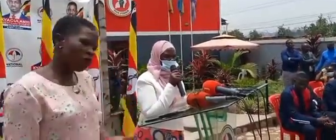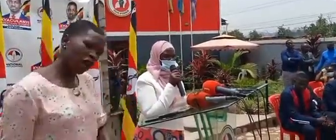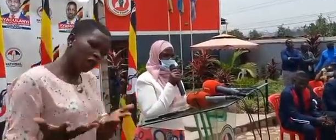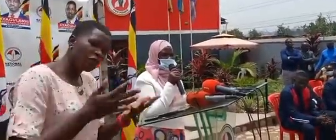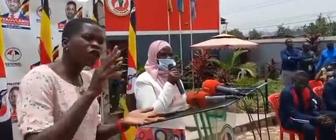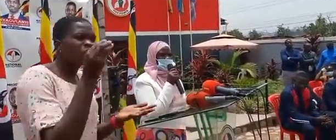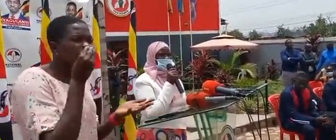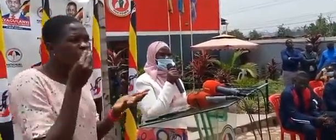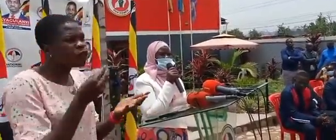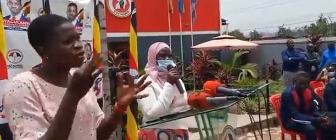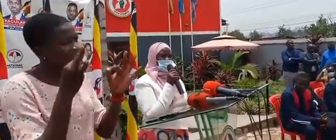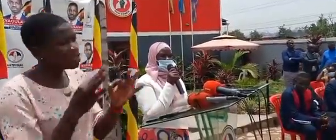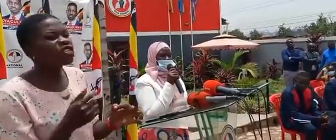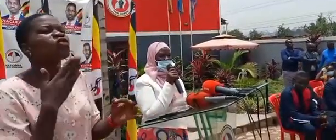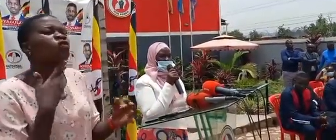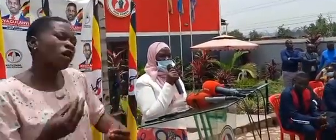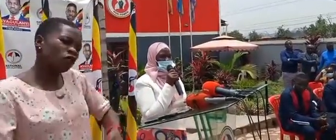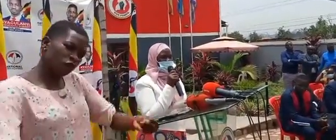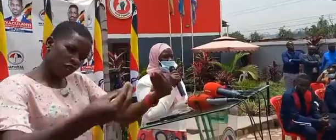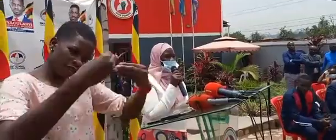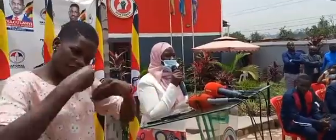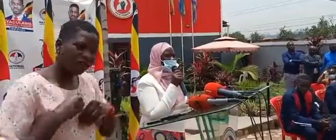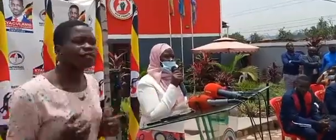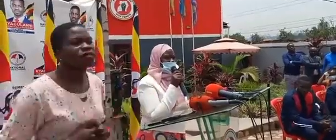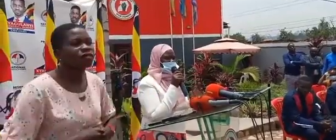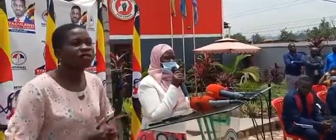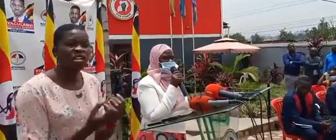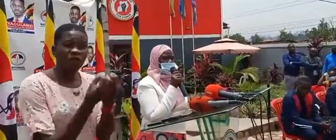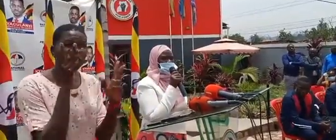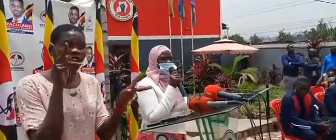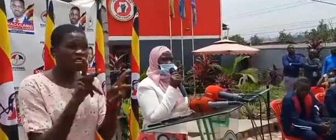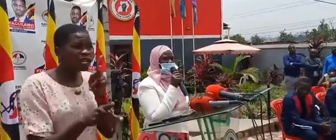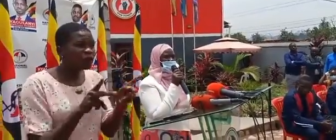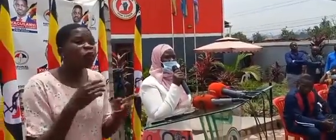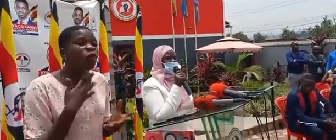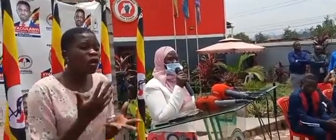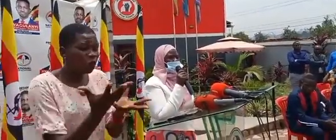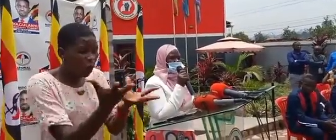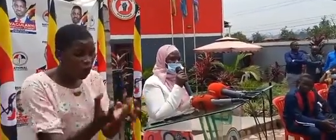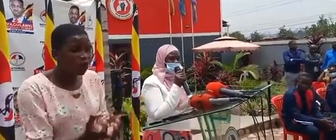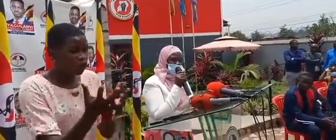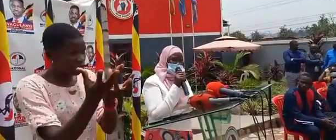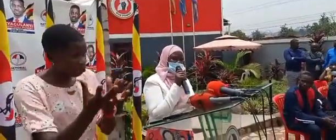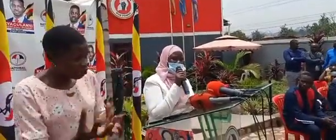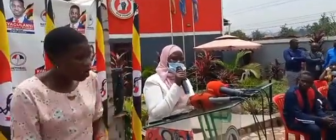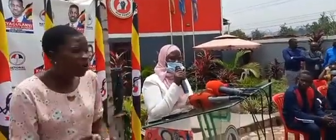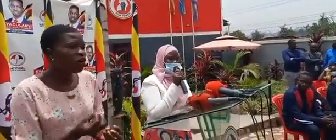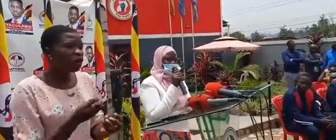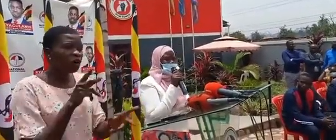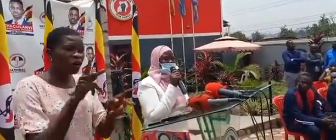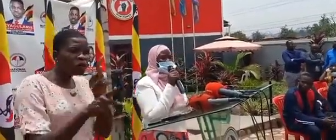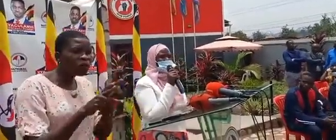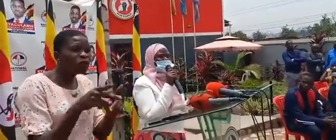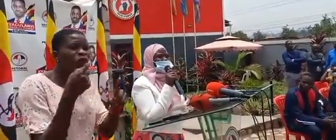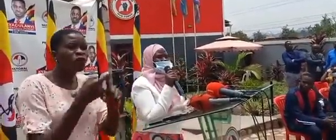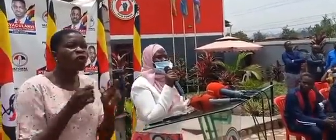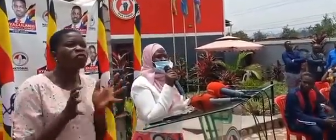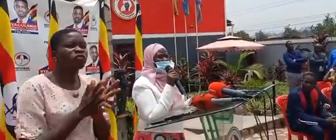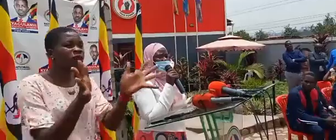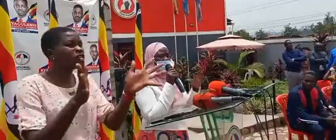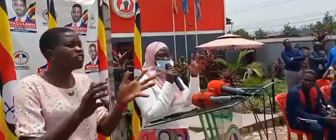intend to give to us. There are many people who are willing to extort money from the public by giving false lines and fake